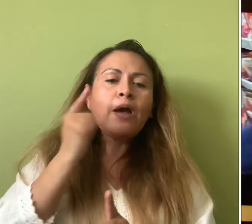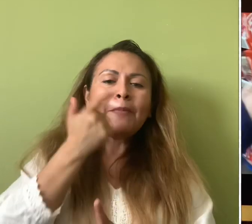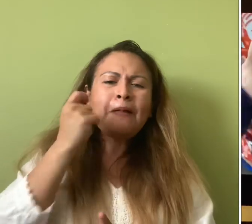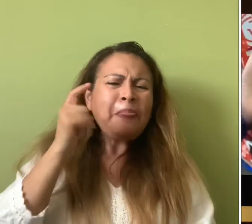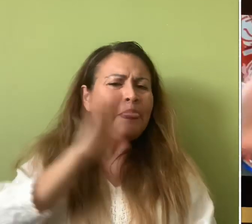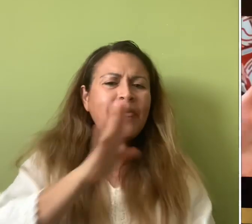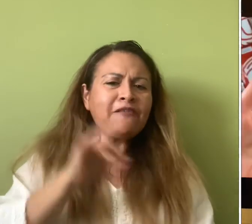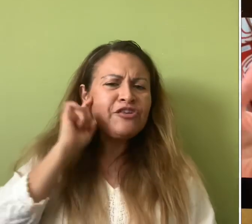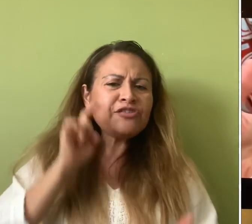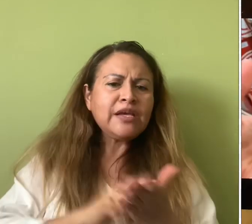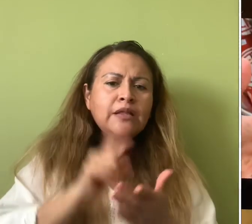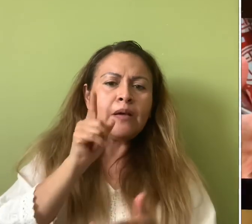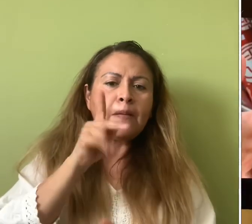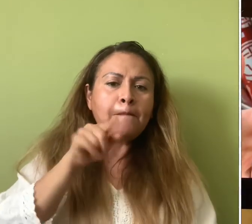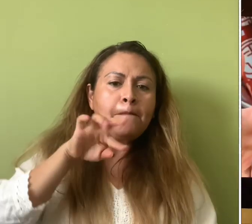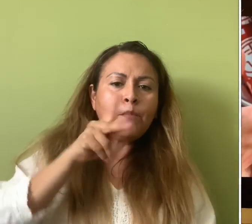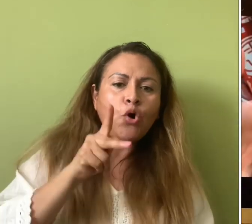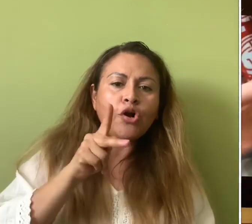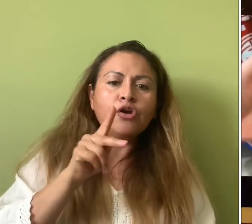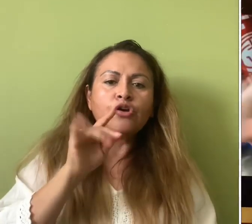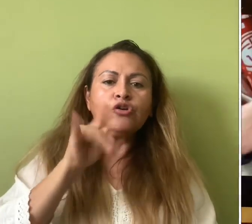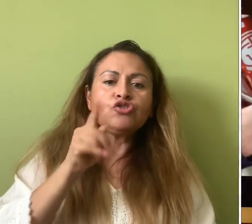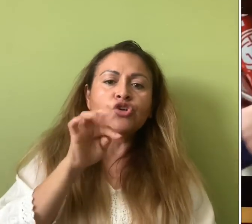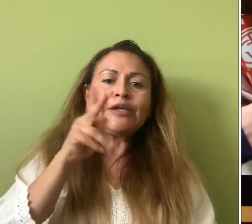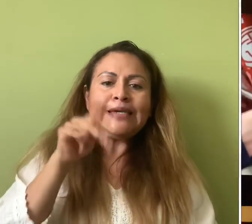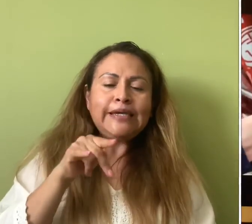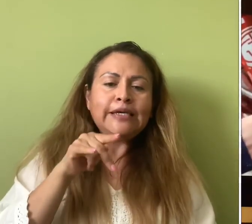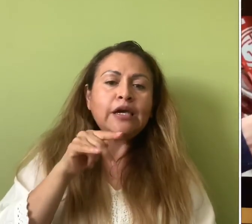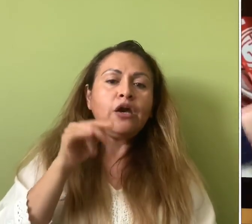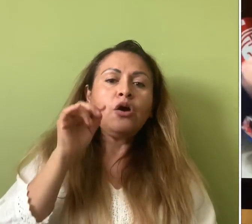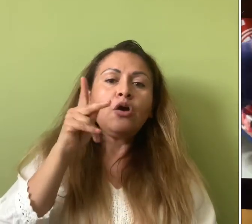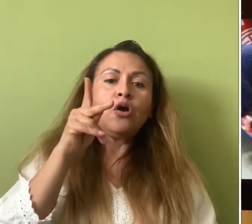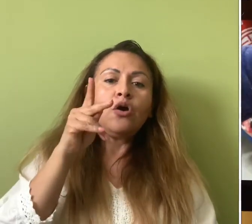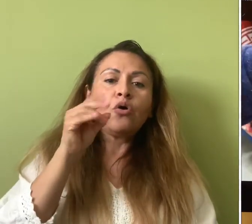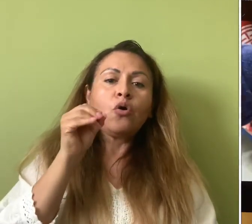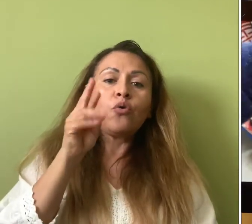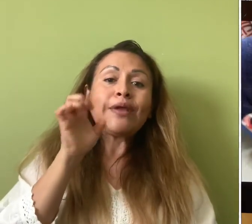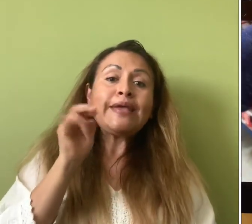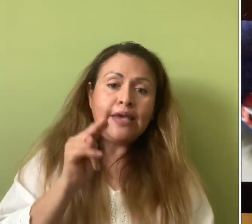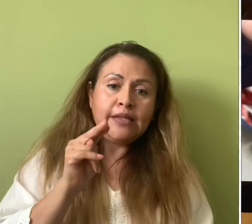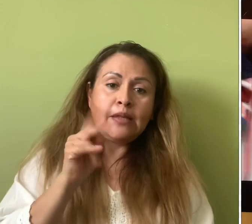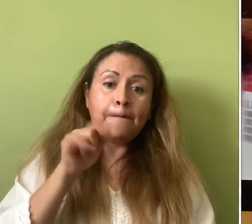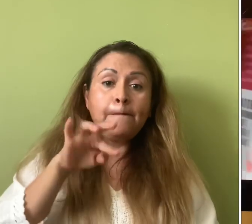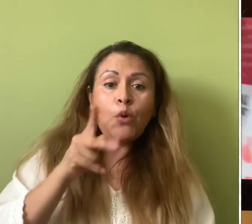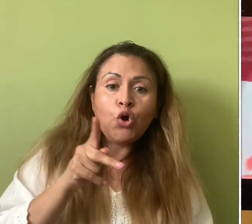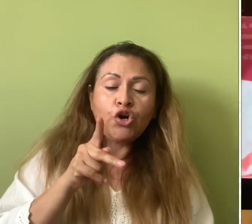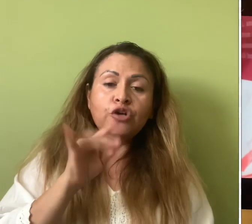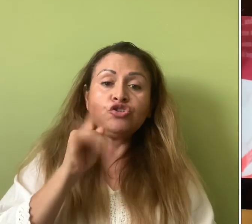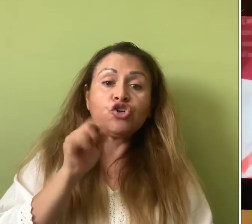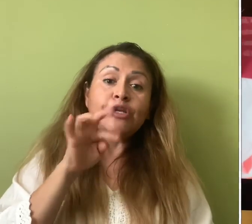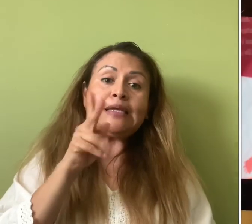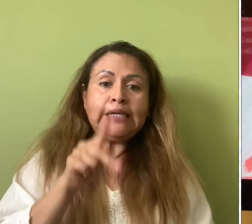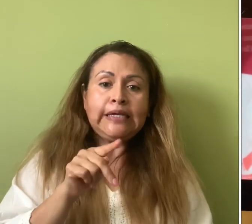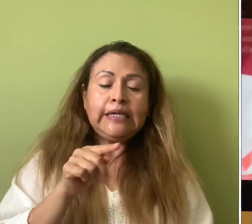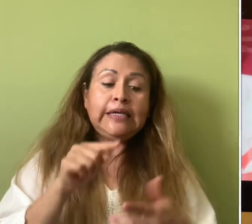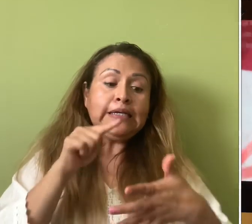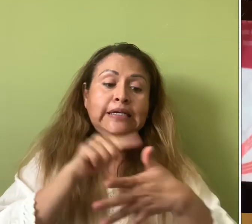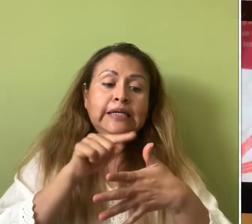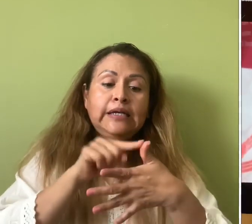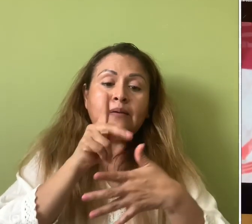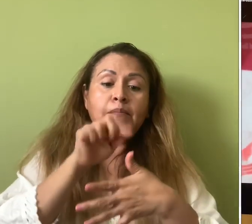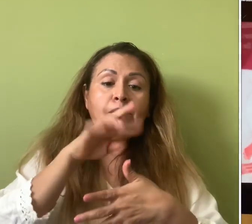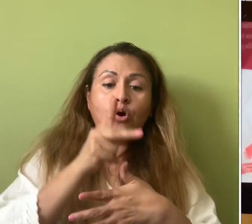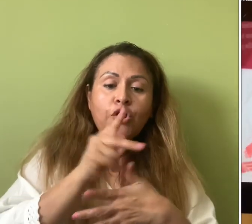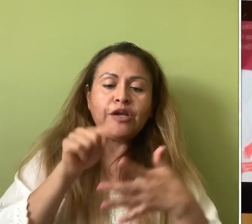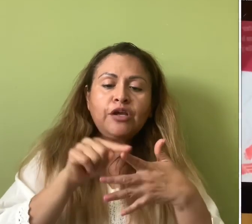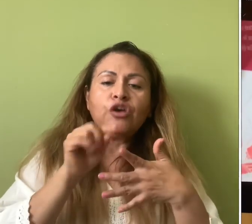pork jerky before. But once again, this is Korean pork jerky, and the main ingredient is pork and